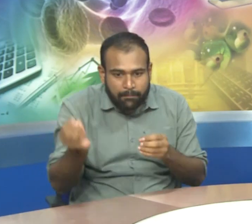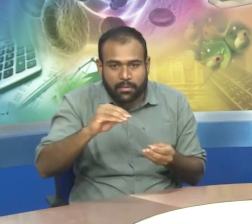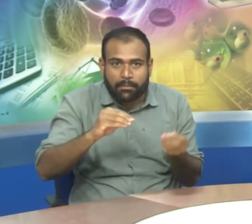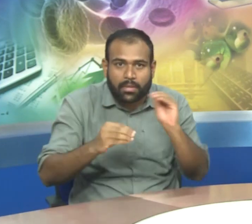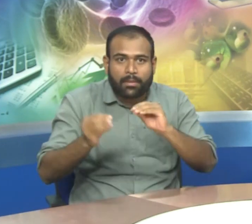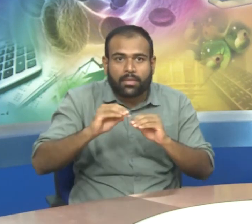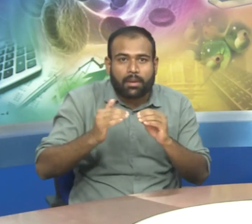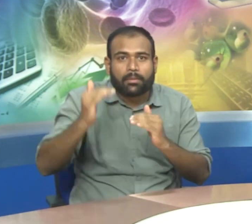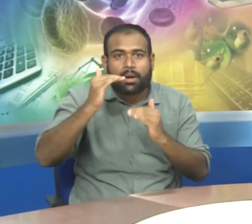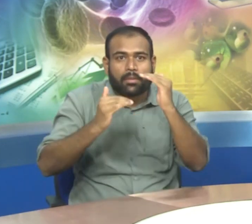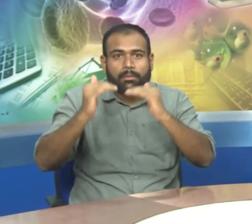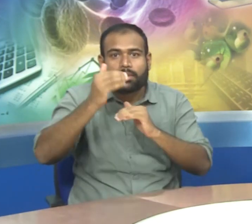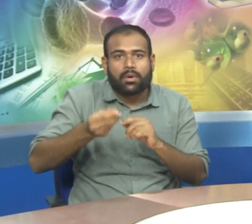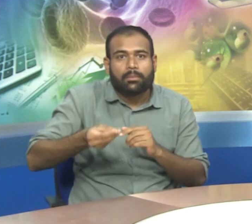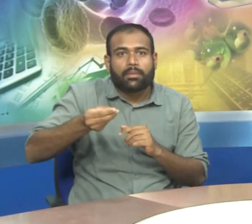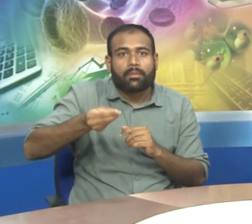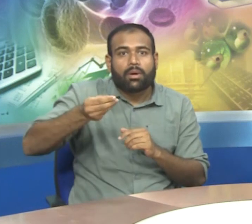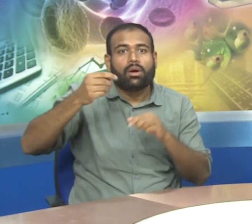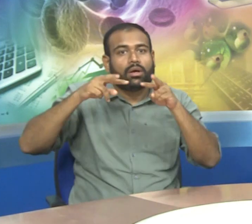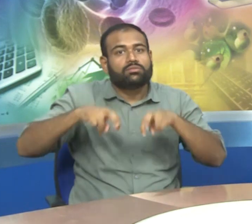developments in cancer research.